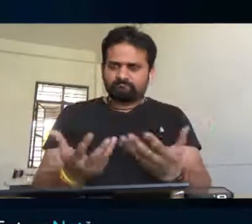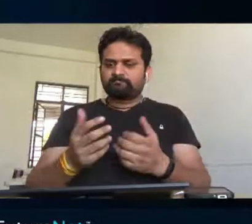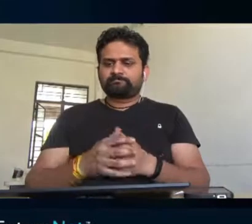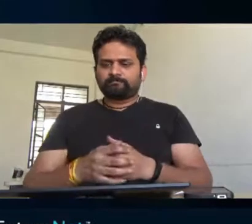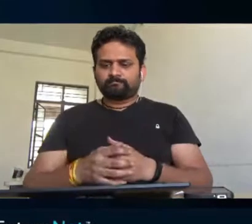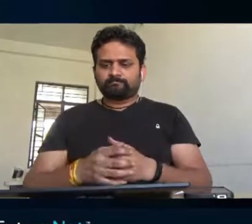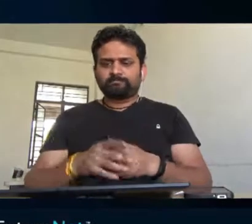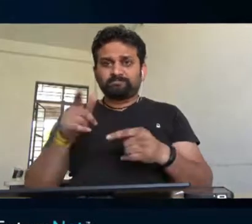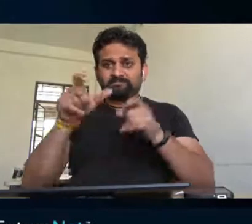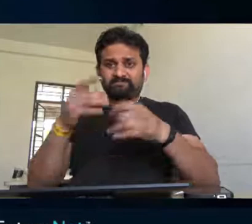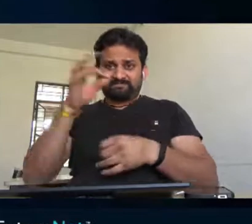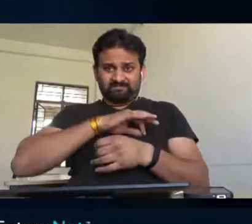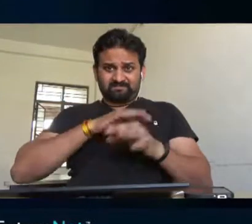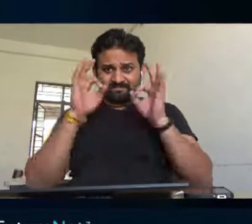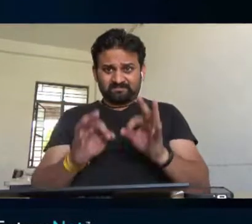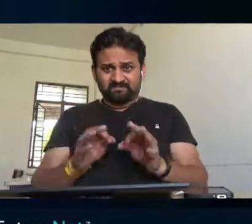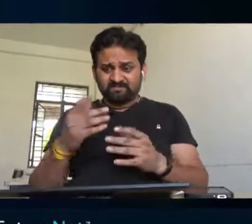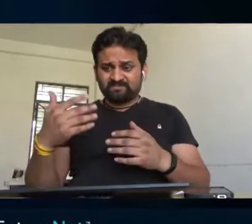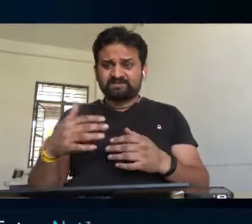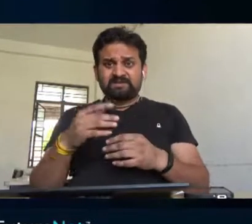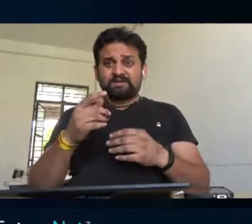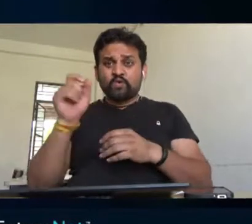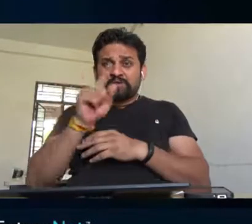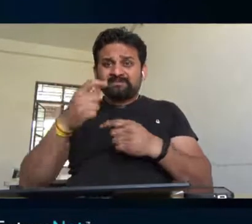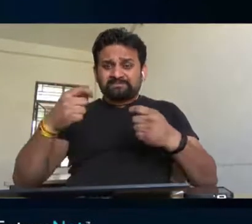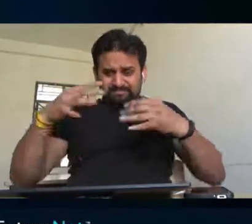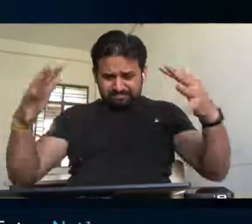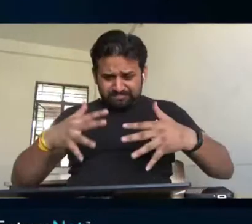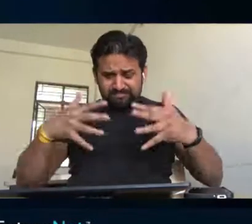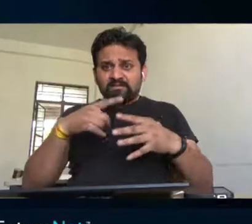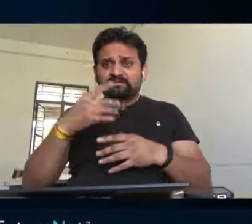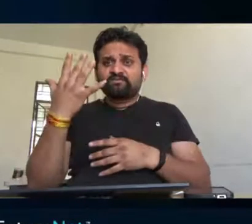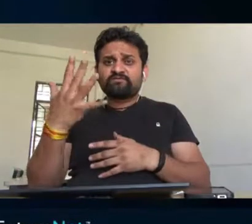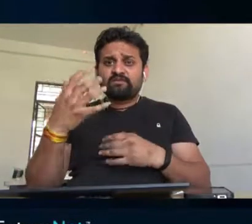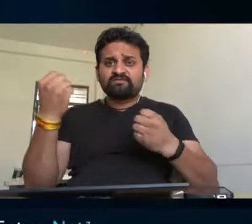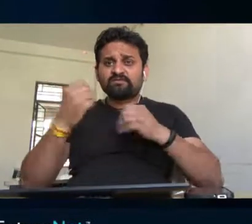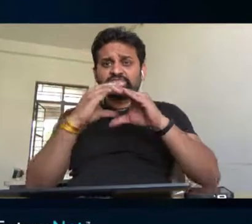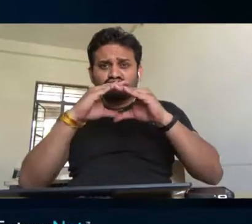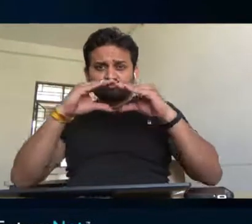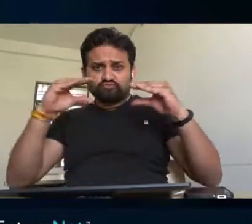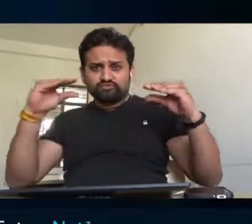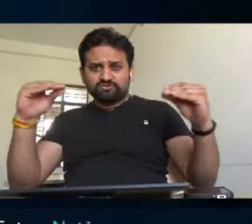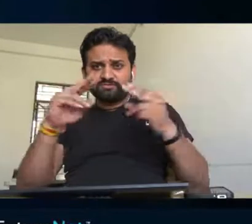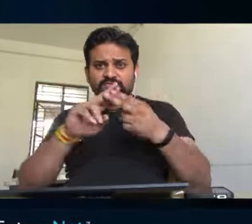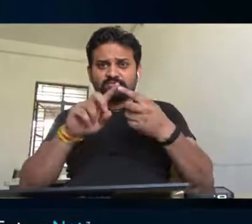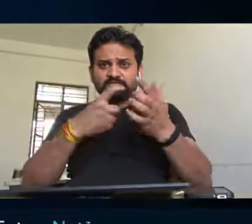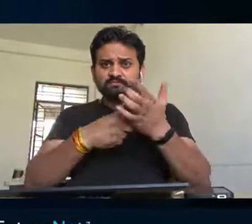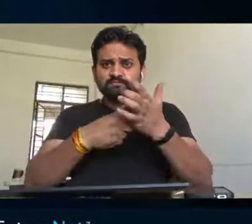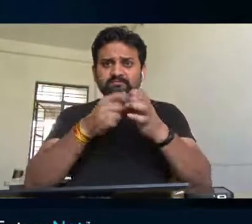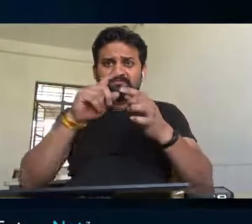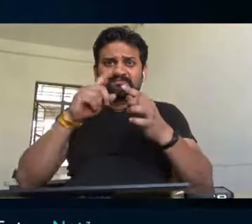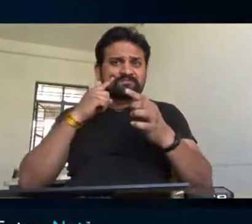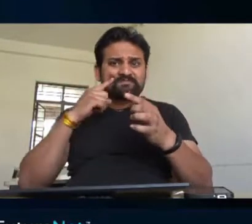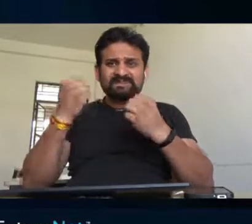team. Only this idea, so that means sign up as much as possible people. And